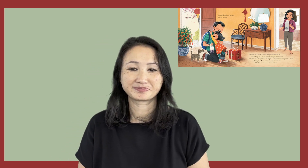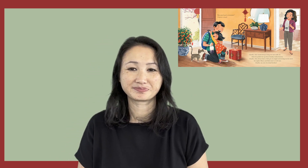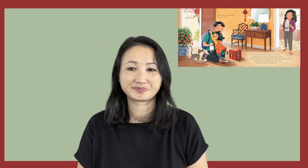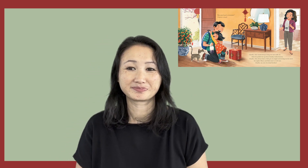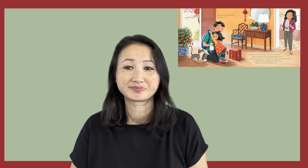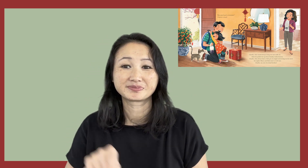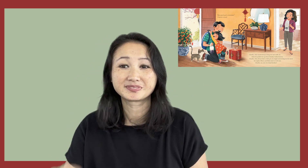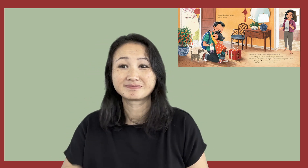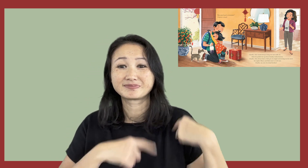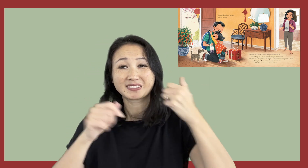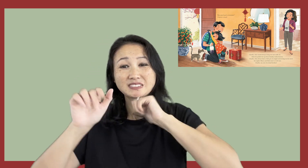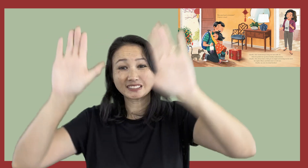Charlie is back.